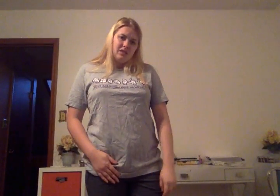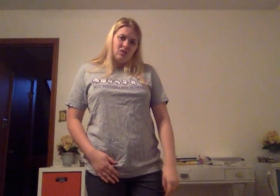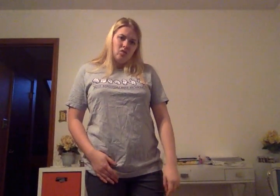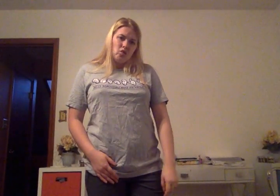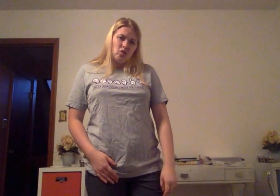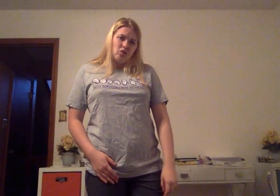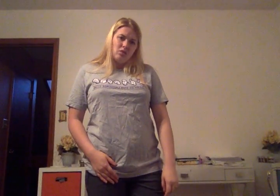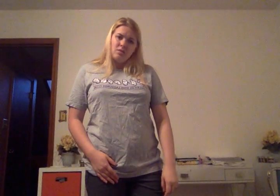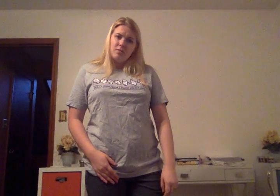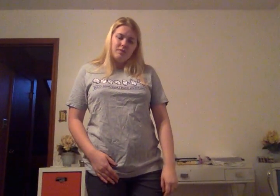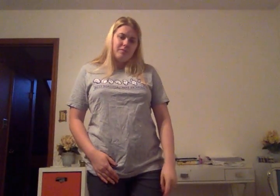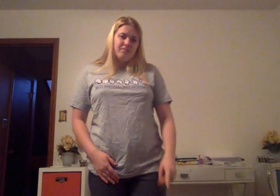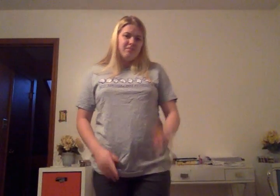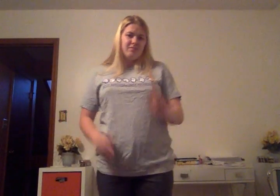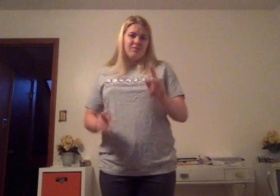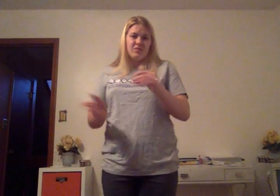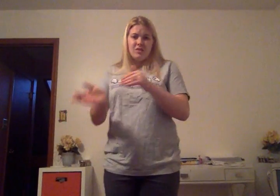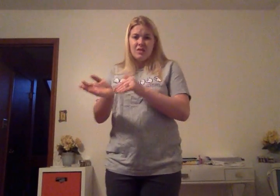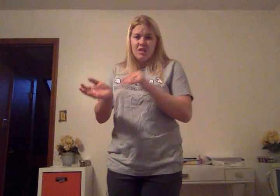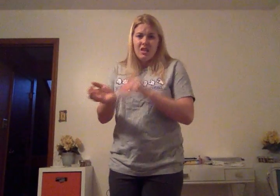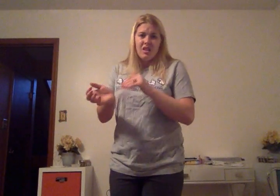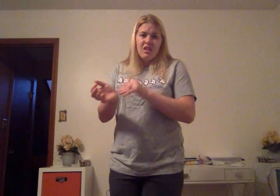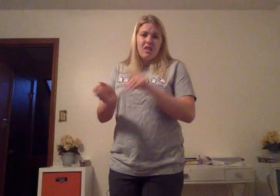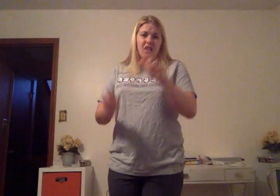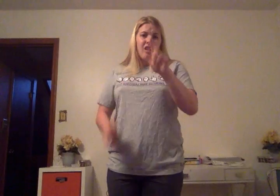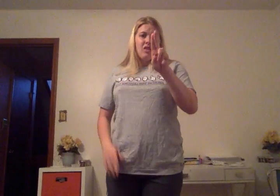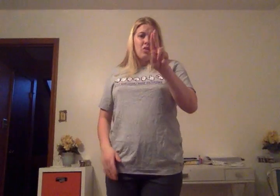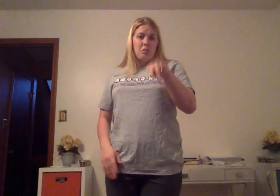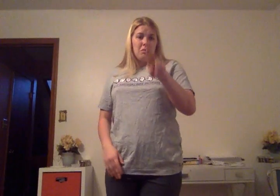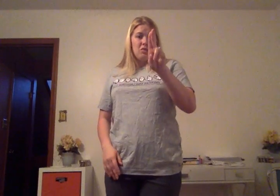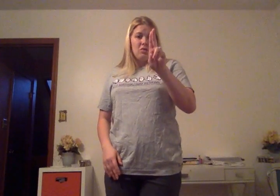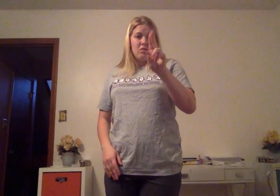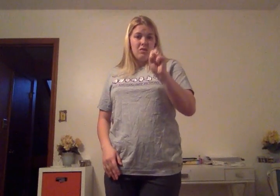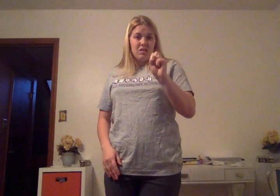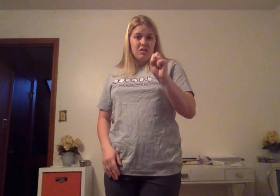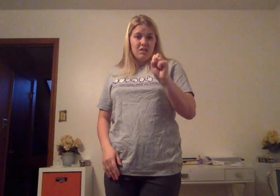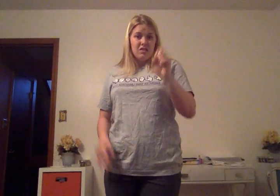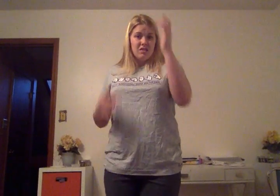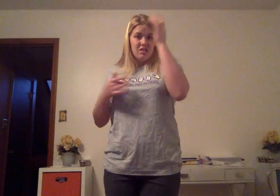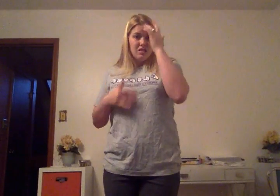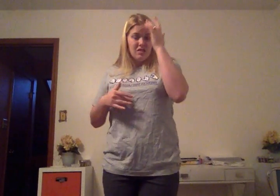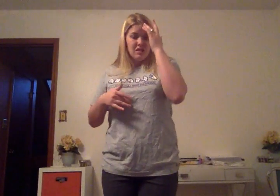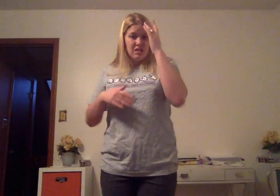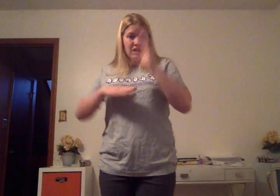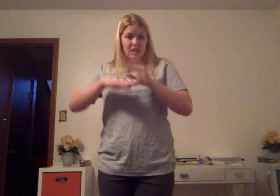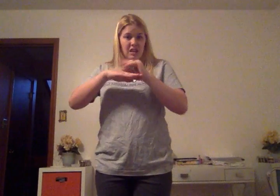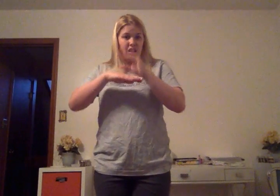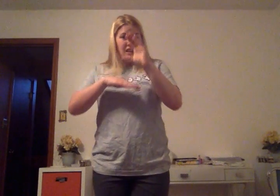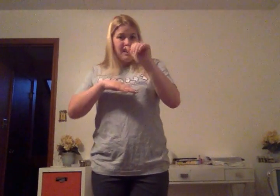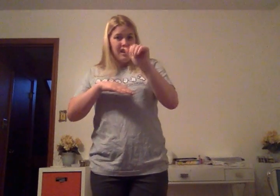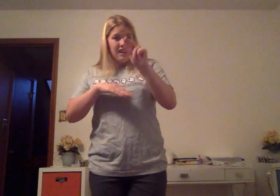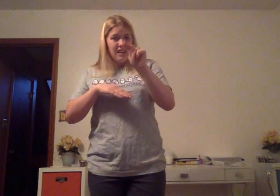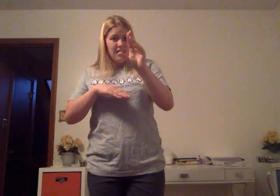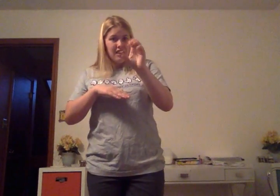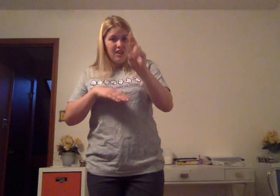that doctors and, lupus or cancer or, a kidney transplant, an organ,